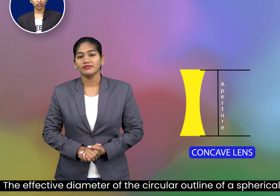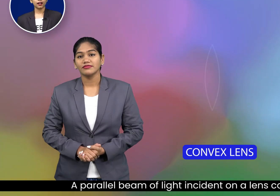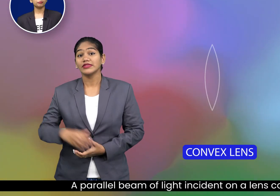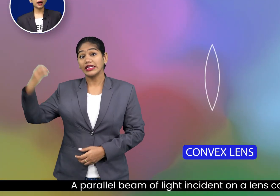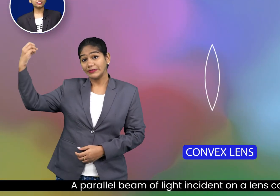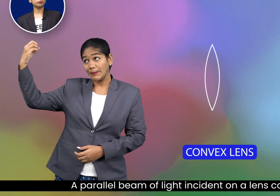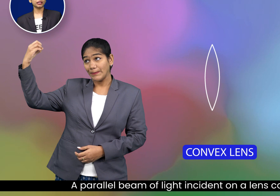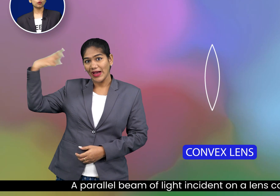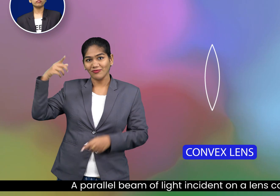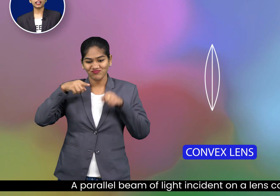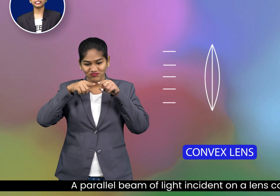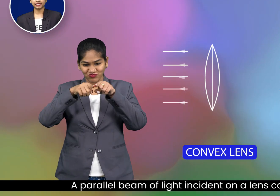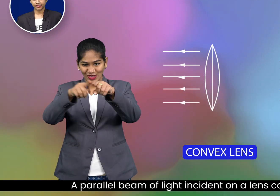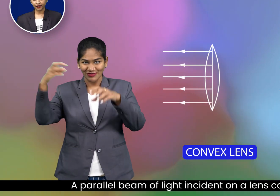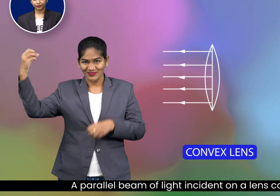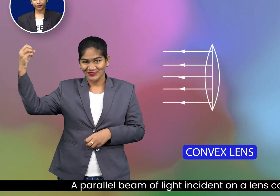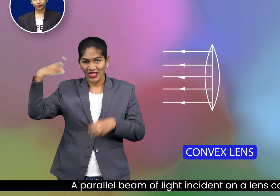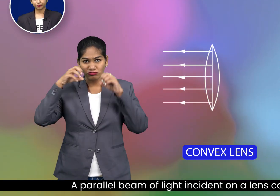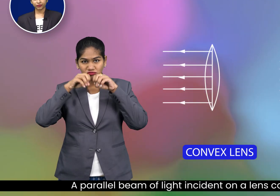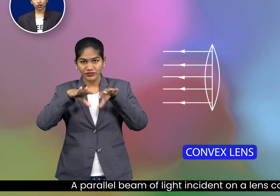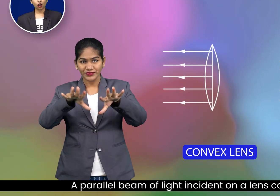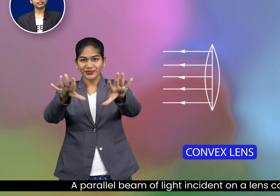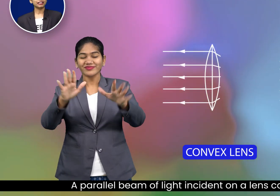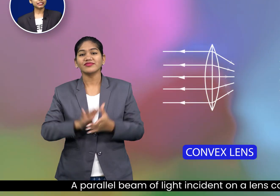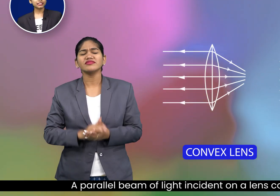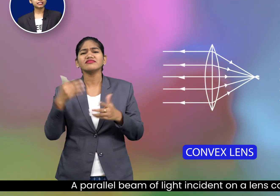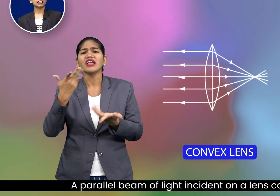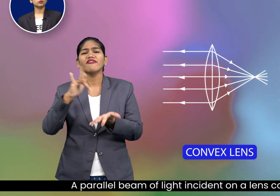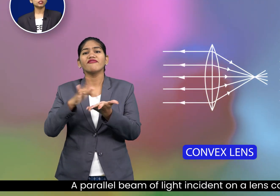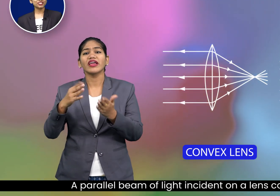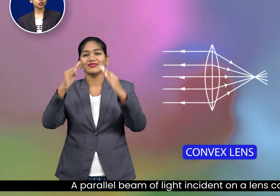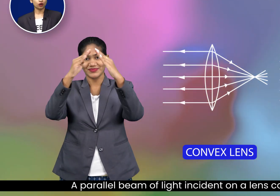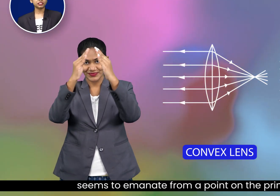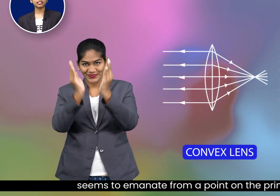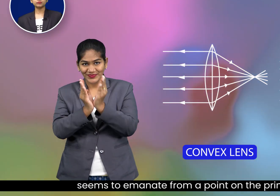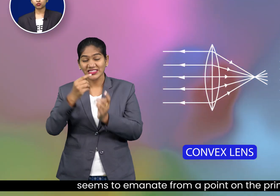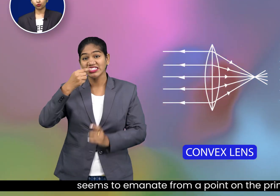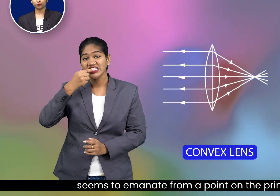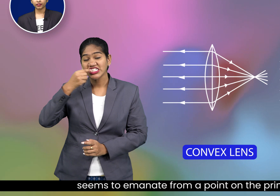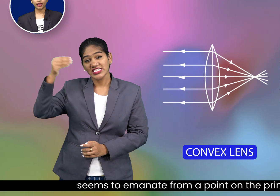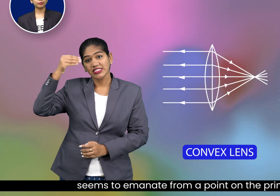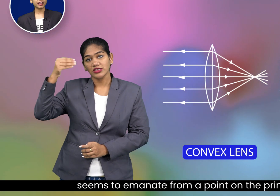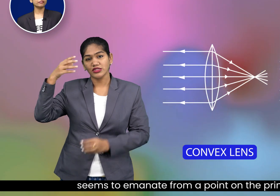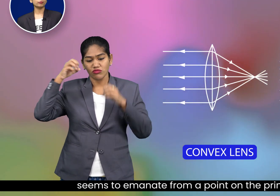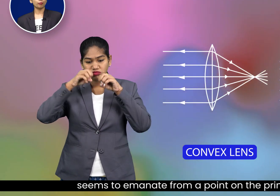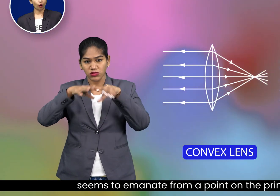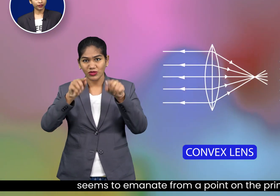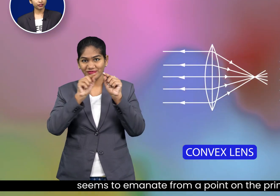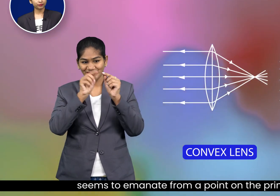A parallel beam of light incident on a lens converges or seems to emanate from a point